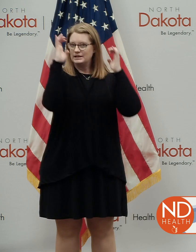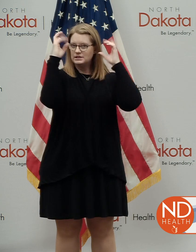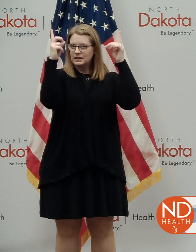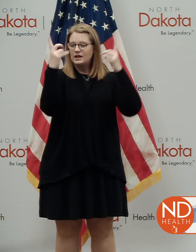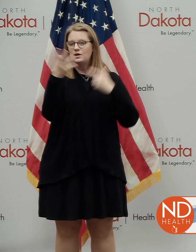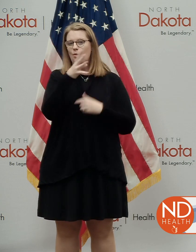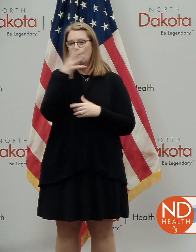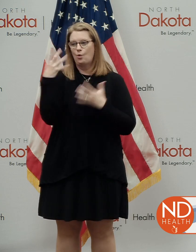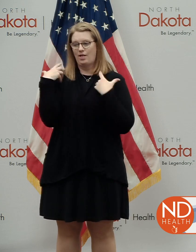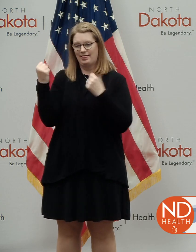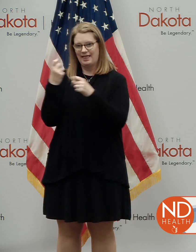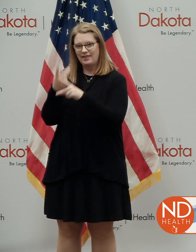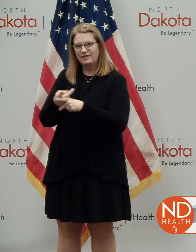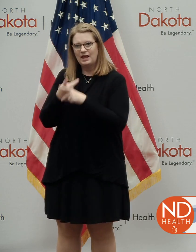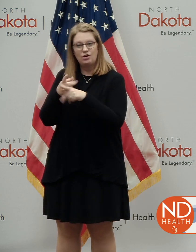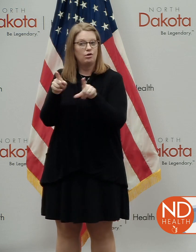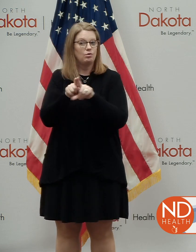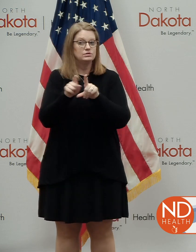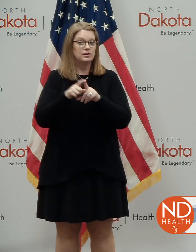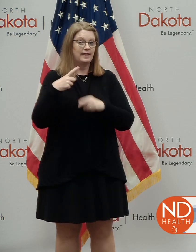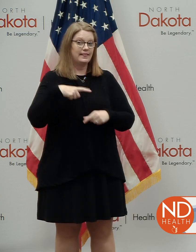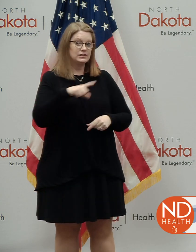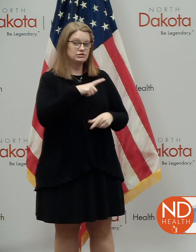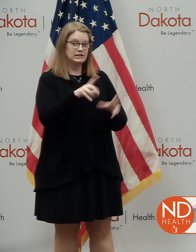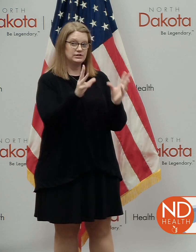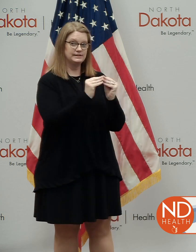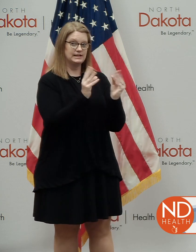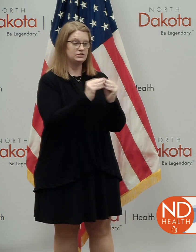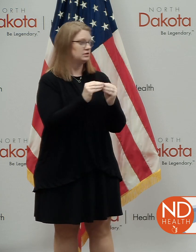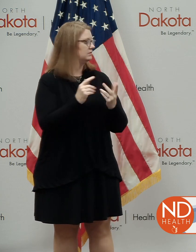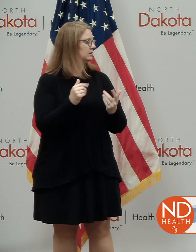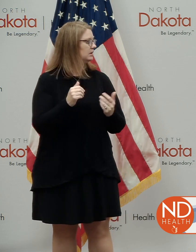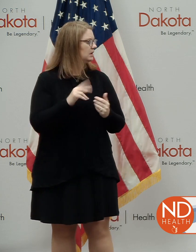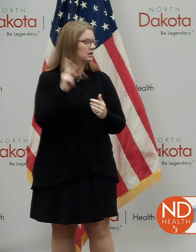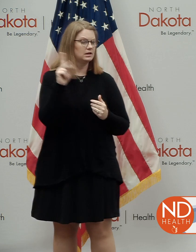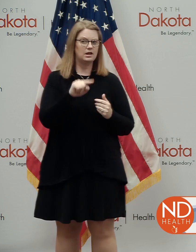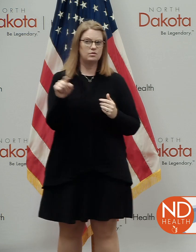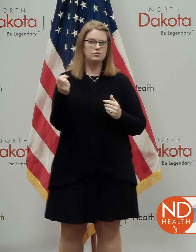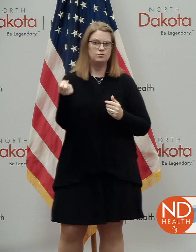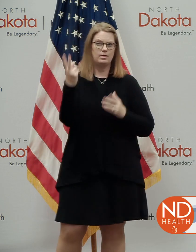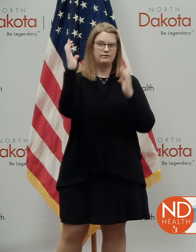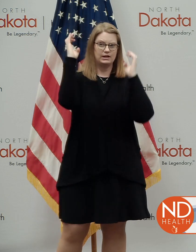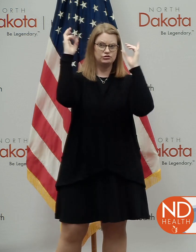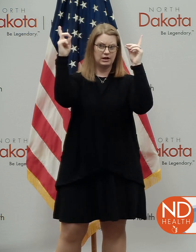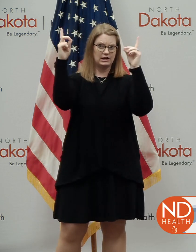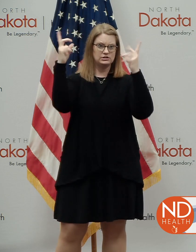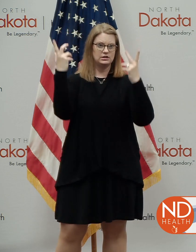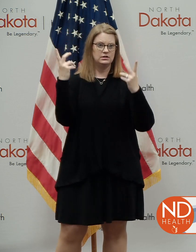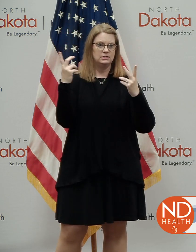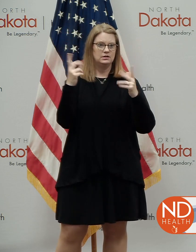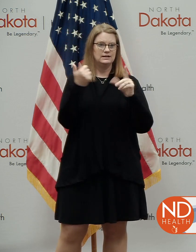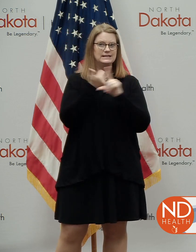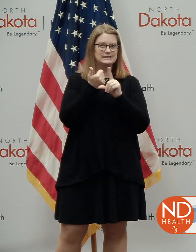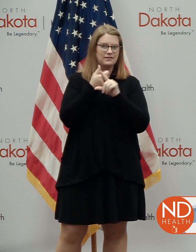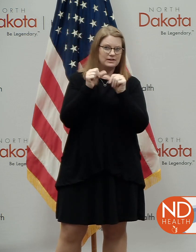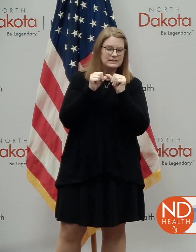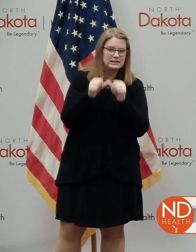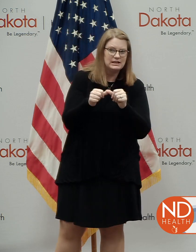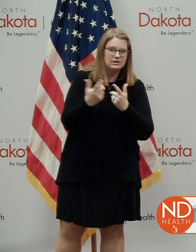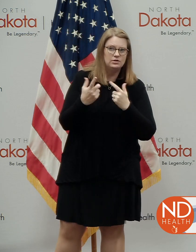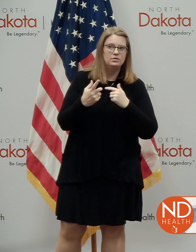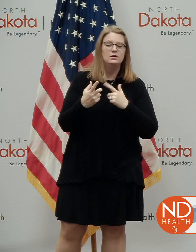rural health care, and then the legislative session. As K through 12 education delivery continued this fall, I had